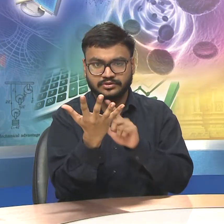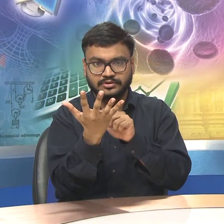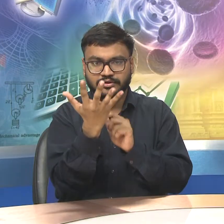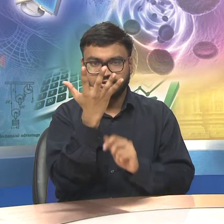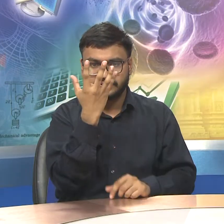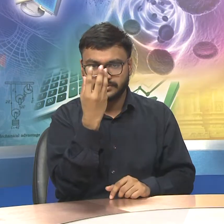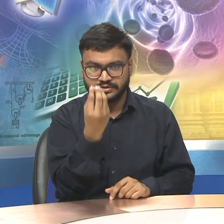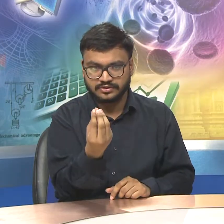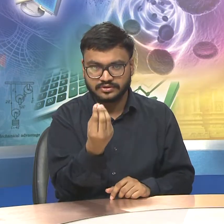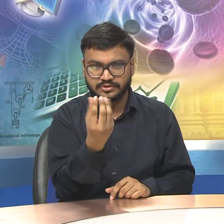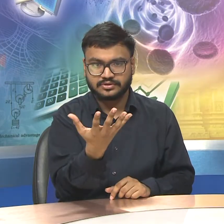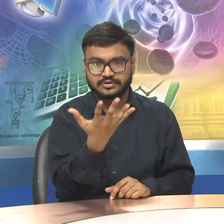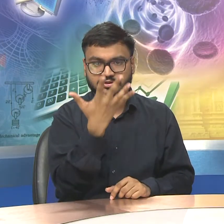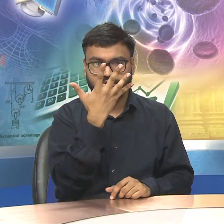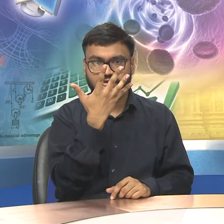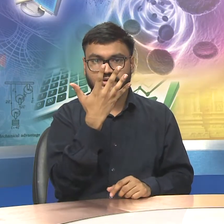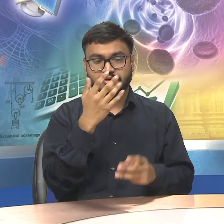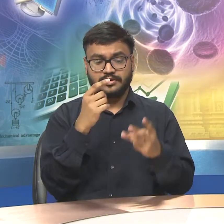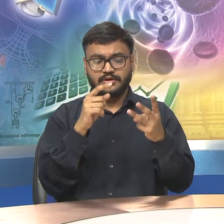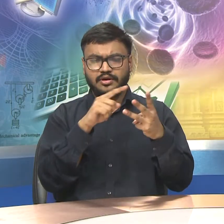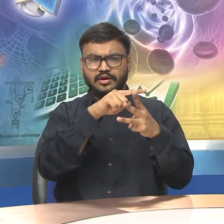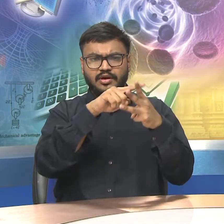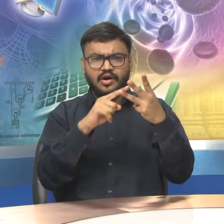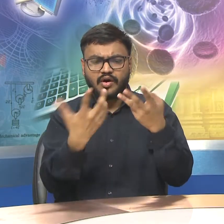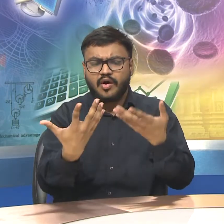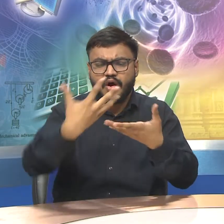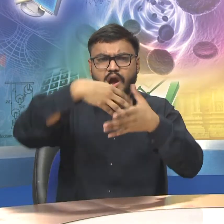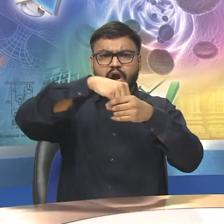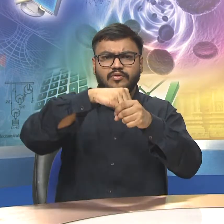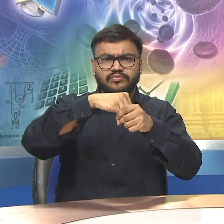Movement. To move downward from the nose,